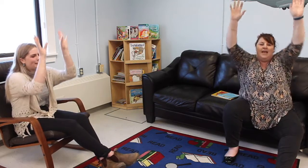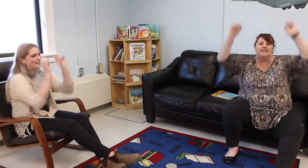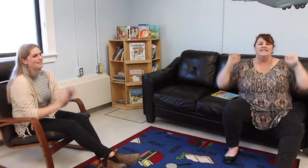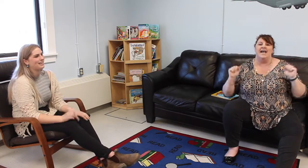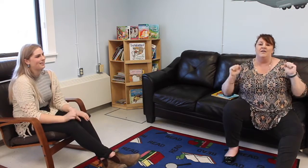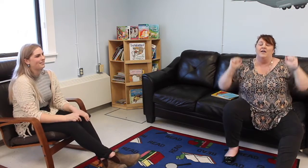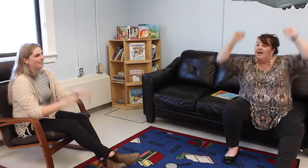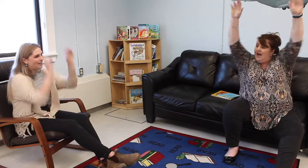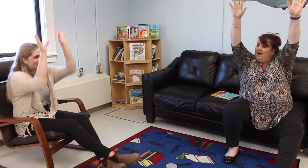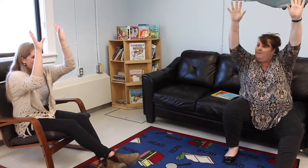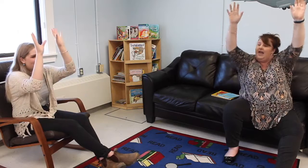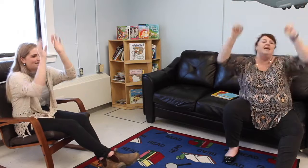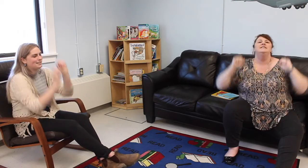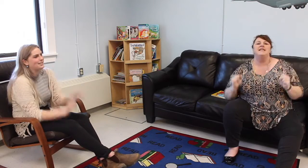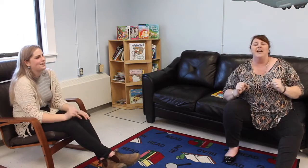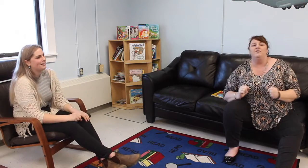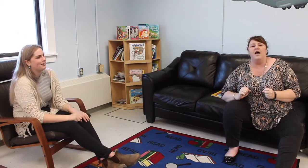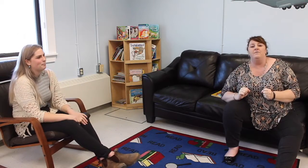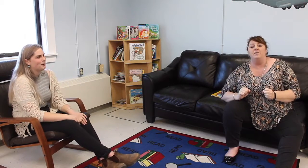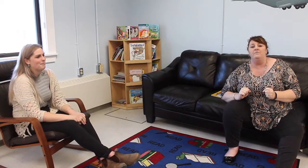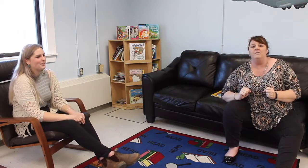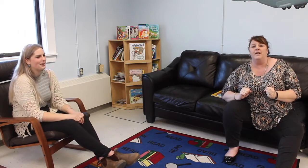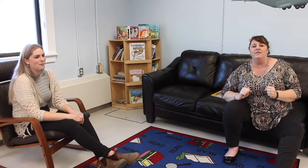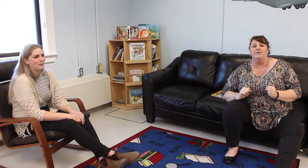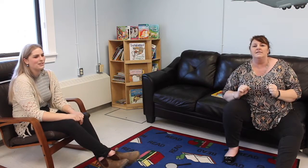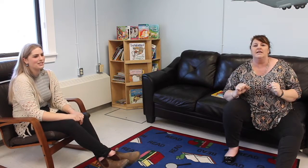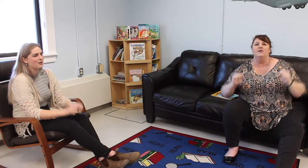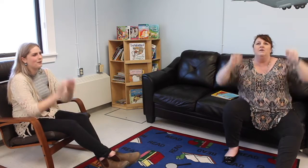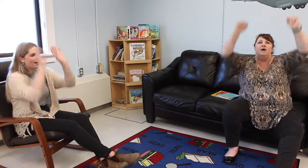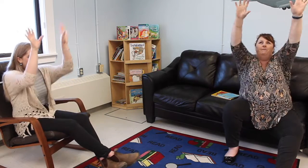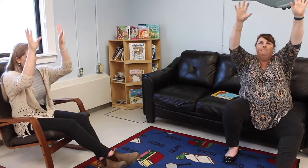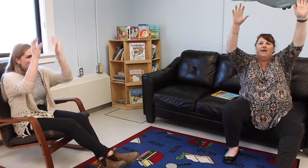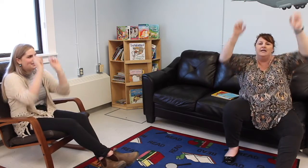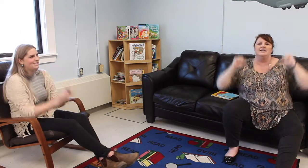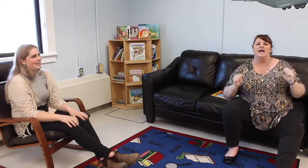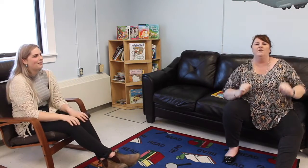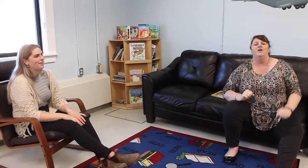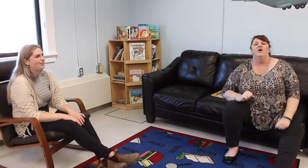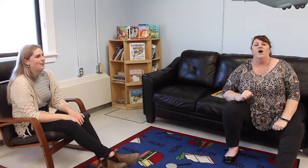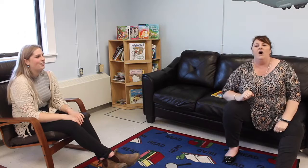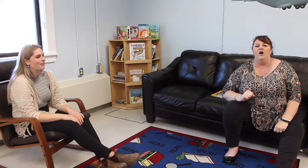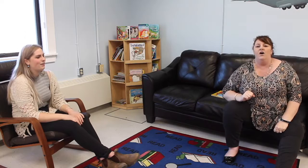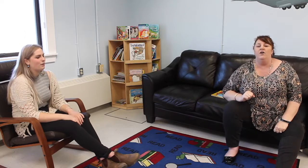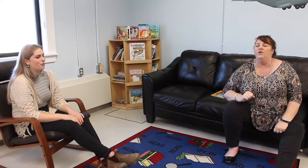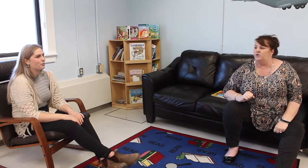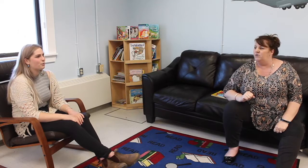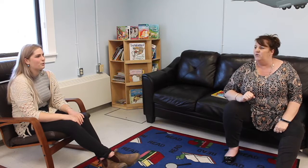and down, up and down. The people on the bus, they go up and down, all through